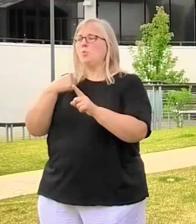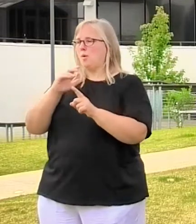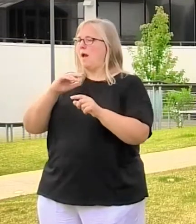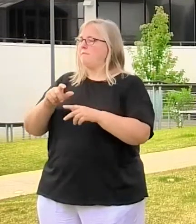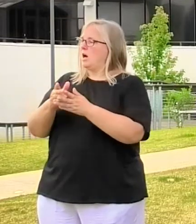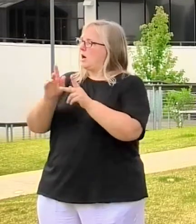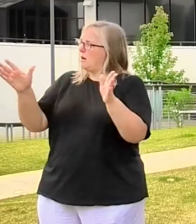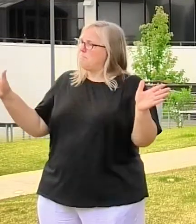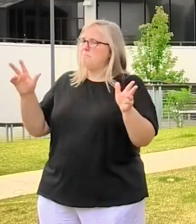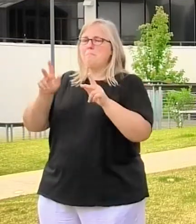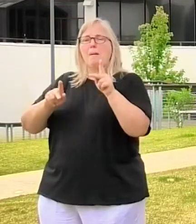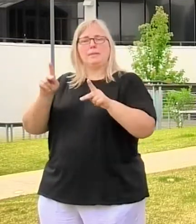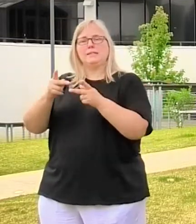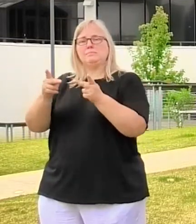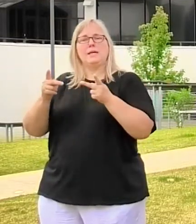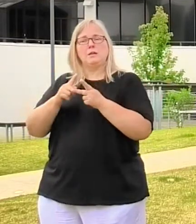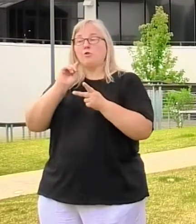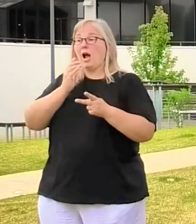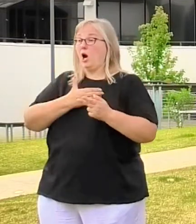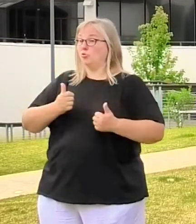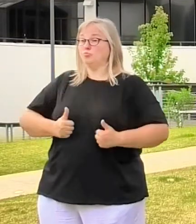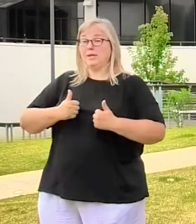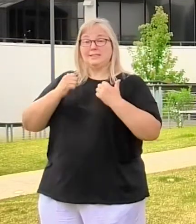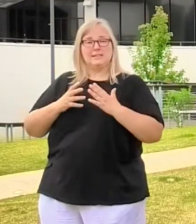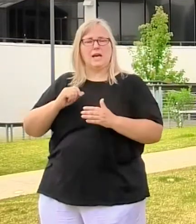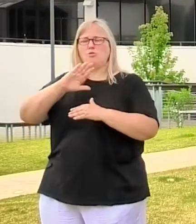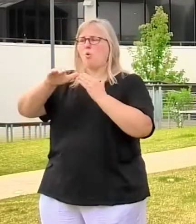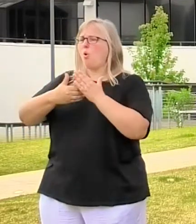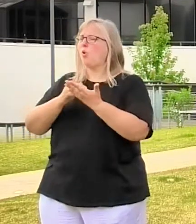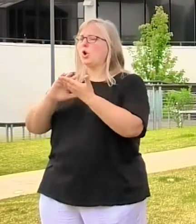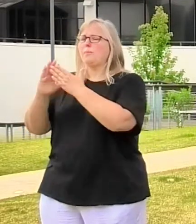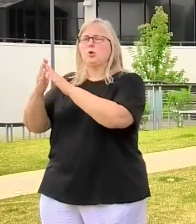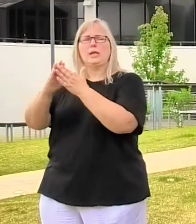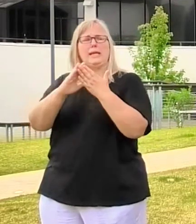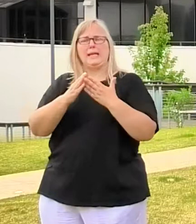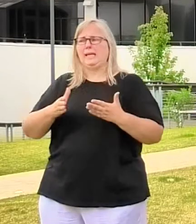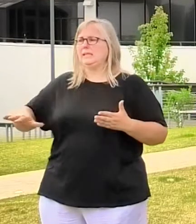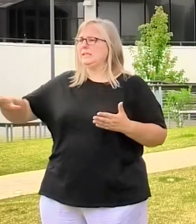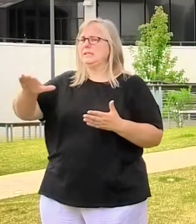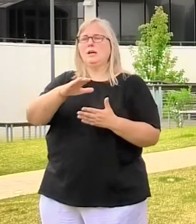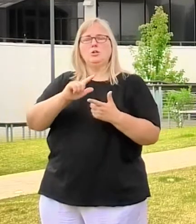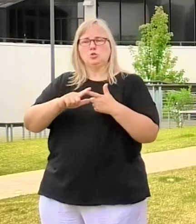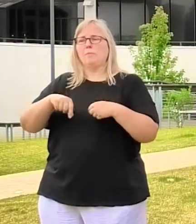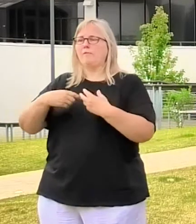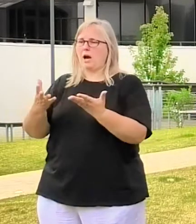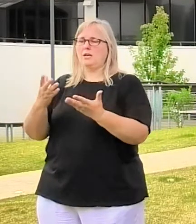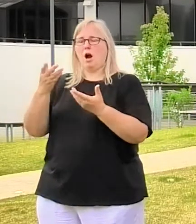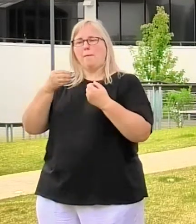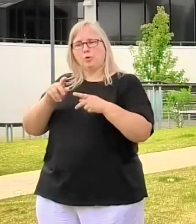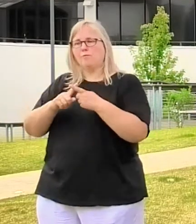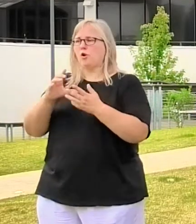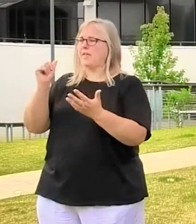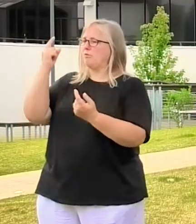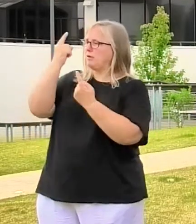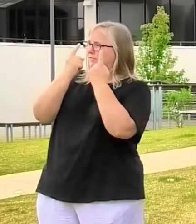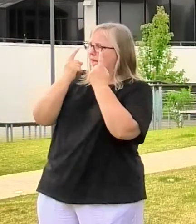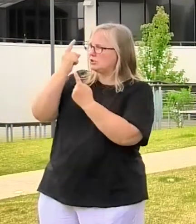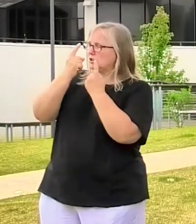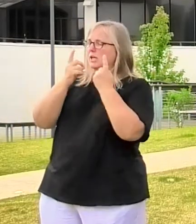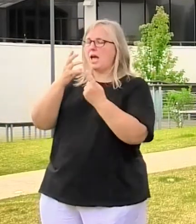our residents and our entire community to provide opportunities for that reflection and to educate